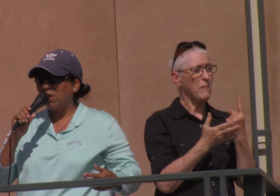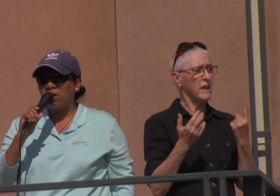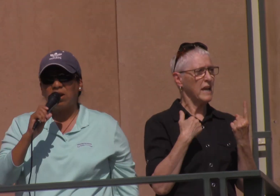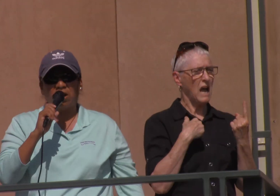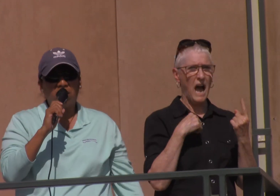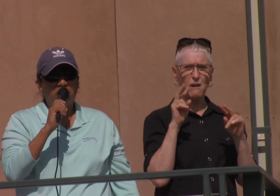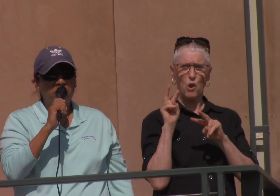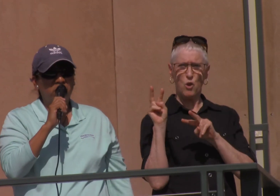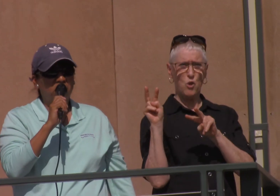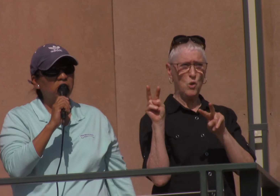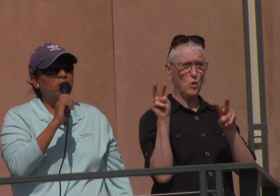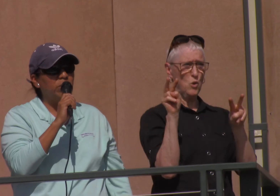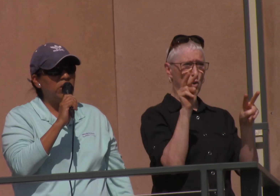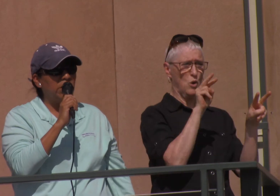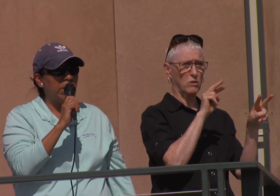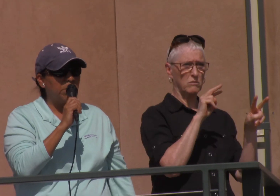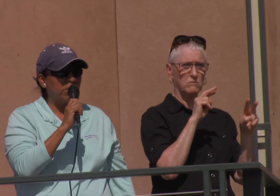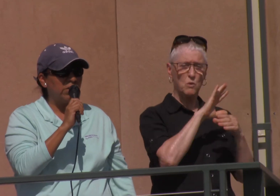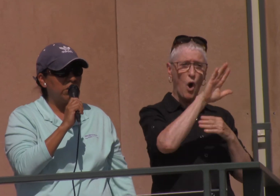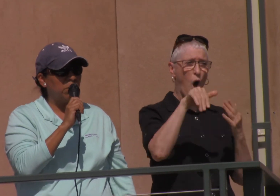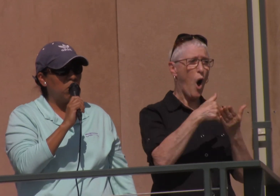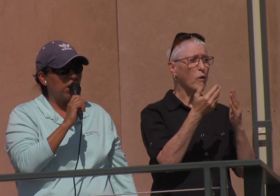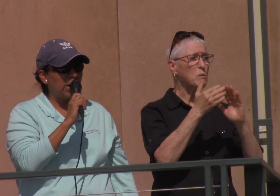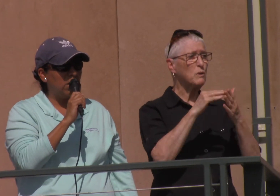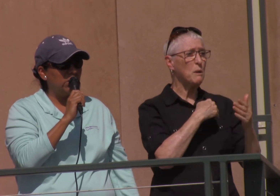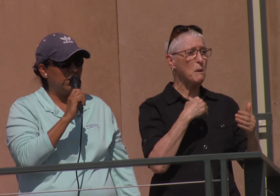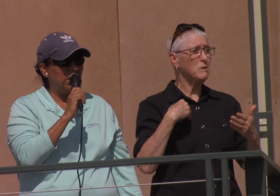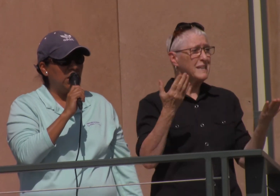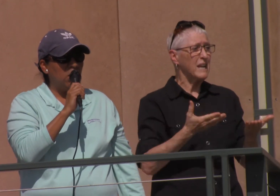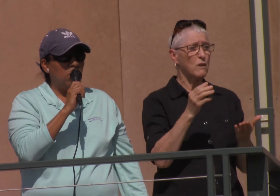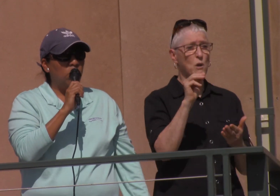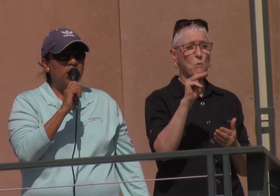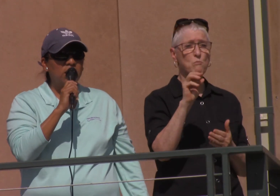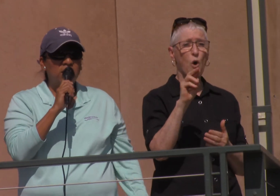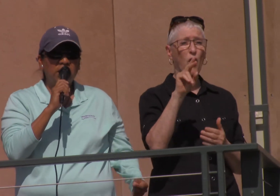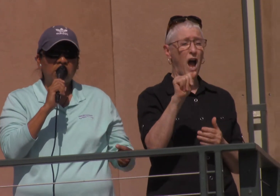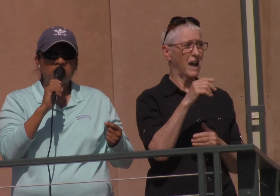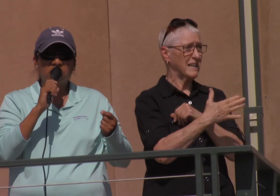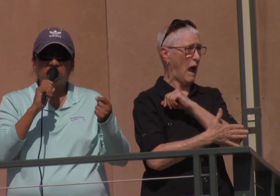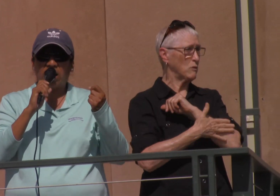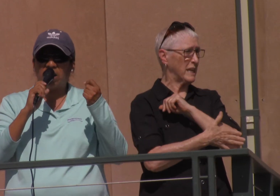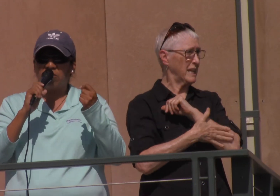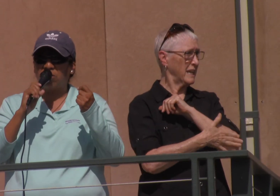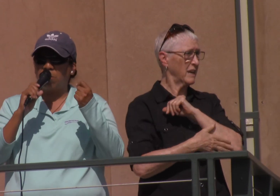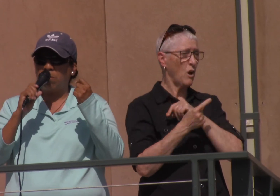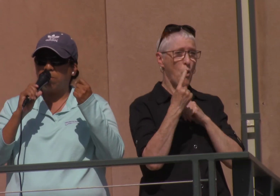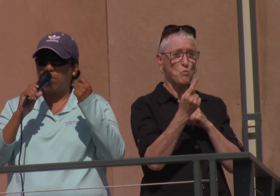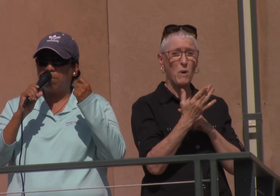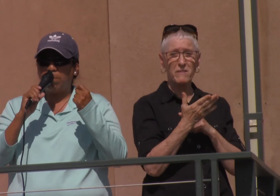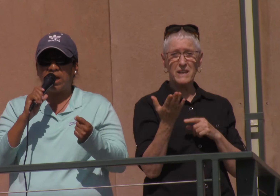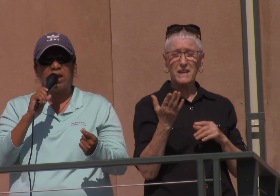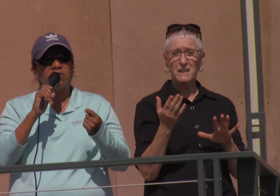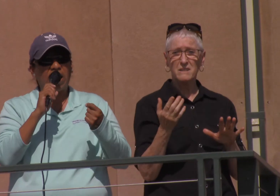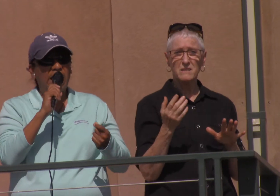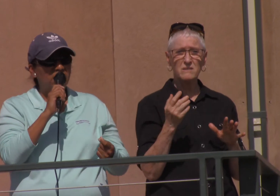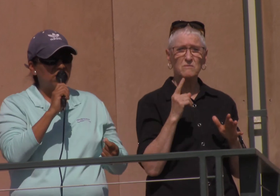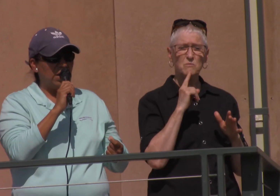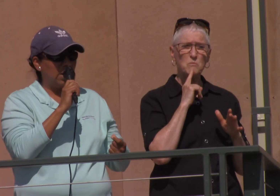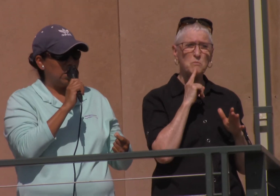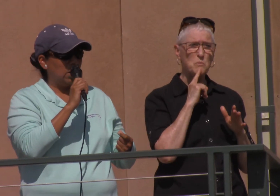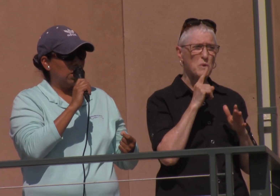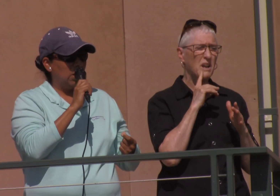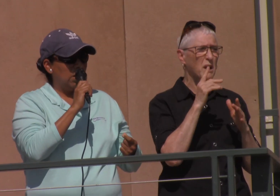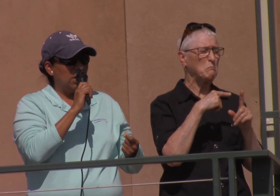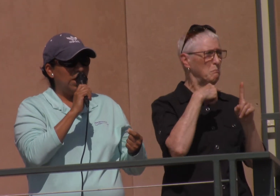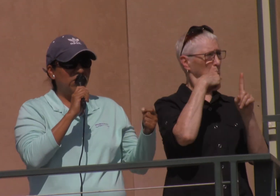here to all the community members here in Mora County, one of the things that is the biggest